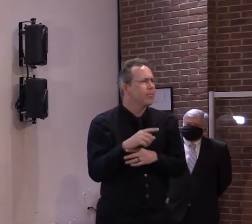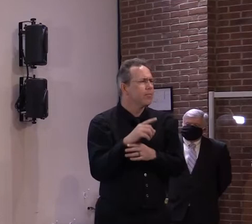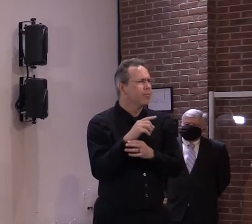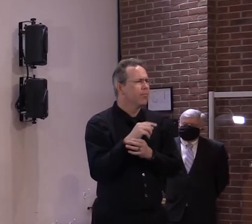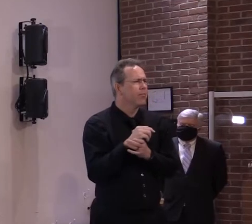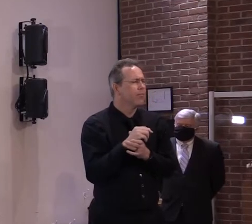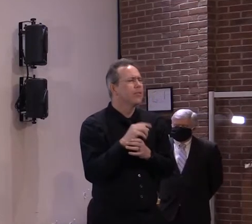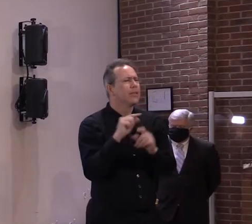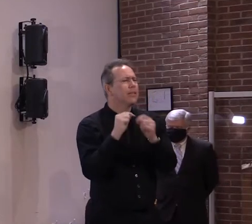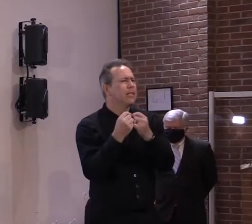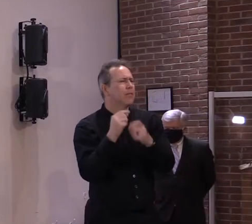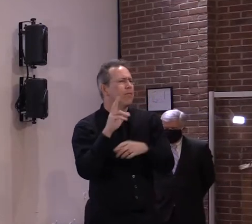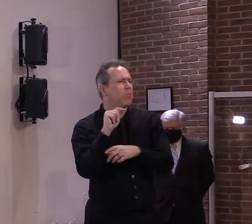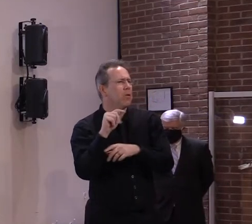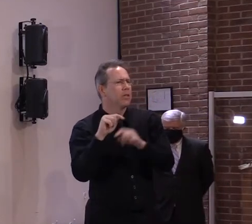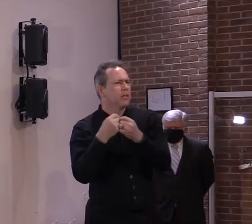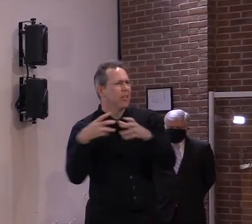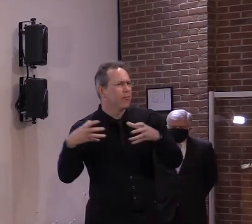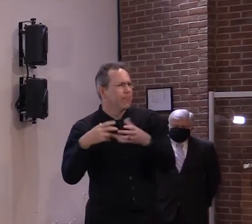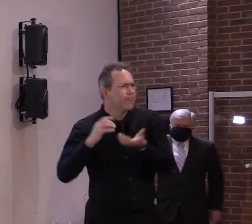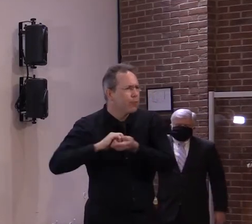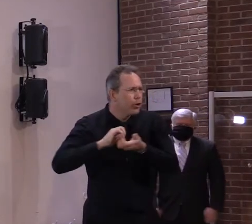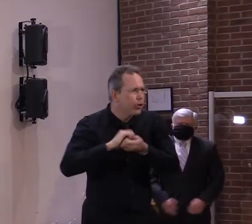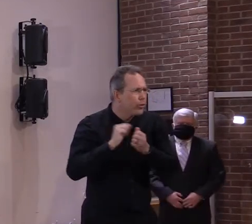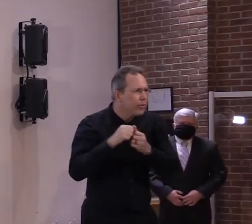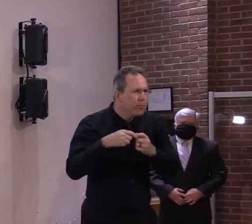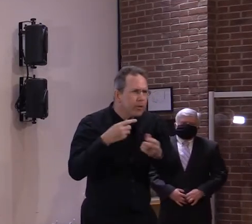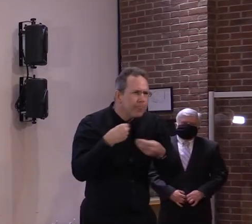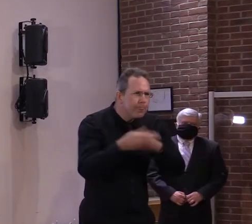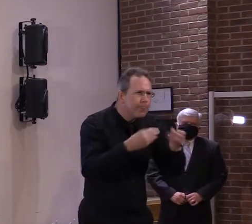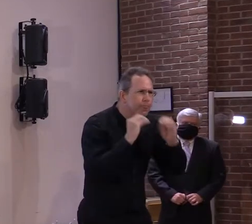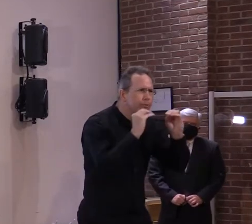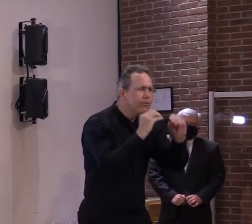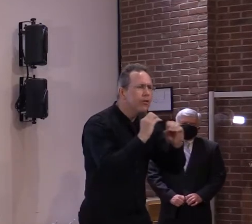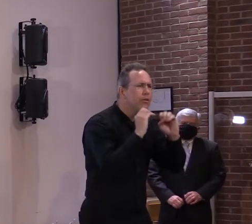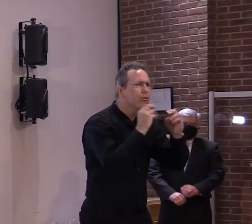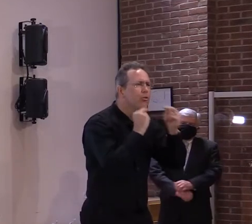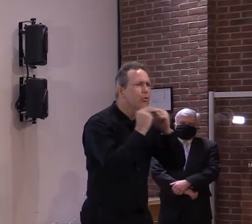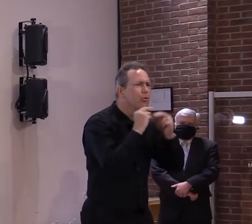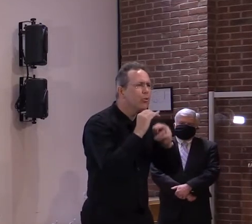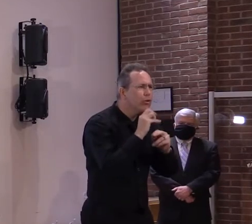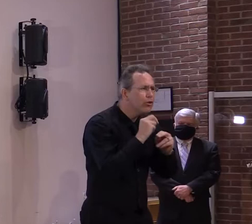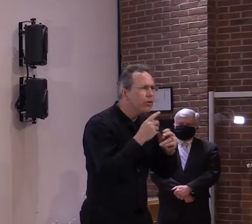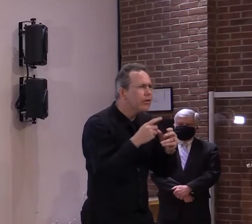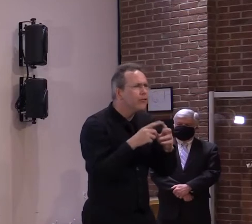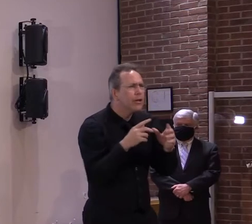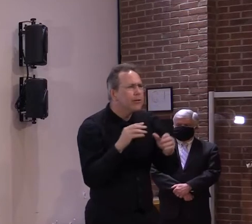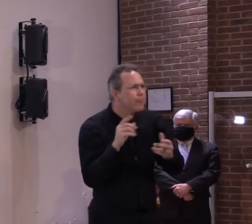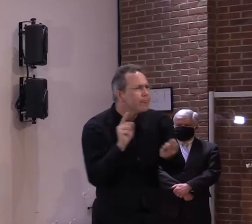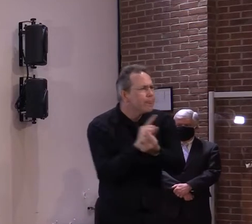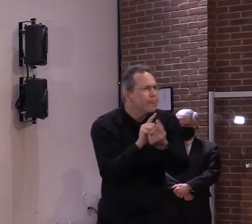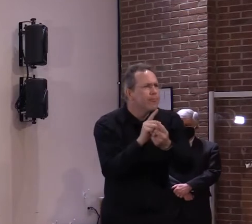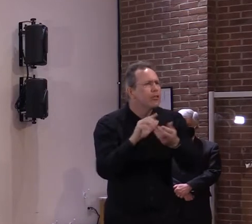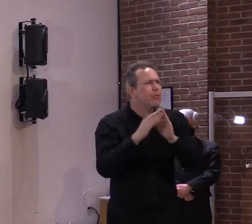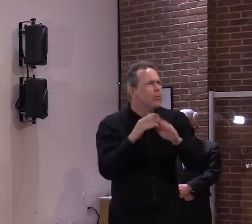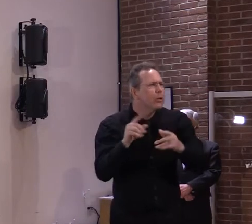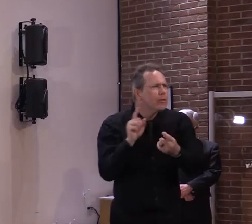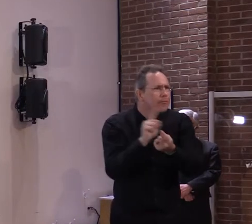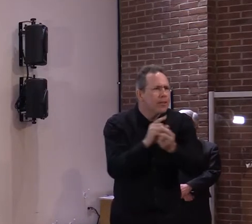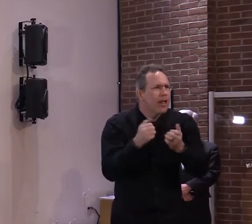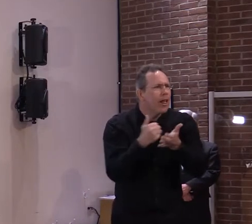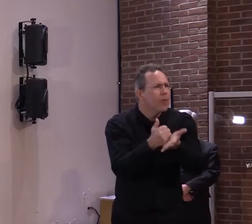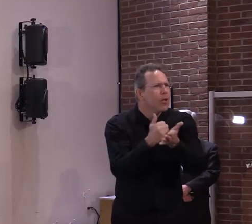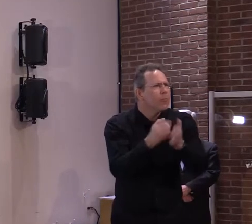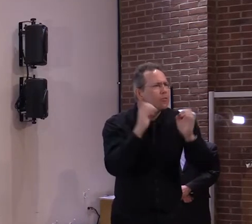community developed, directed. So that around the state there are various efforts going on. Needless to